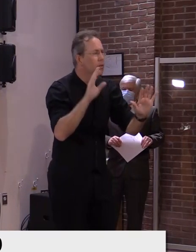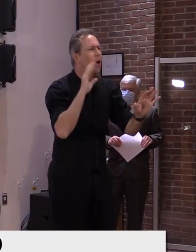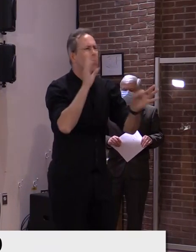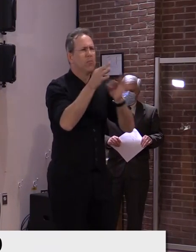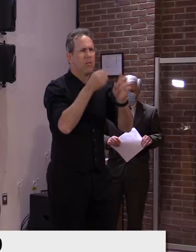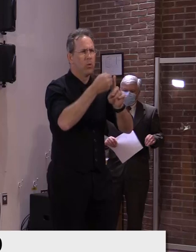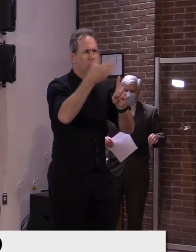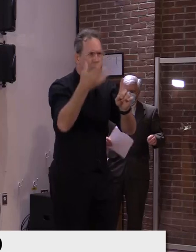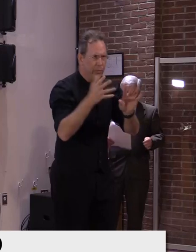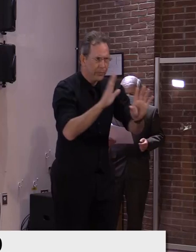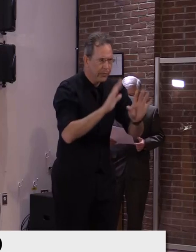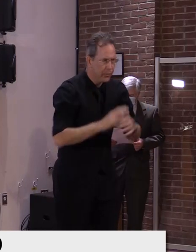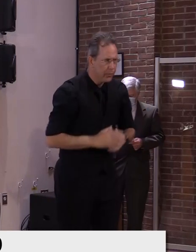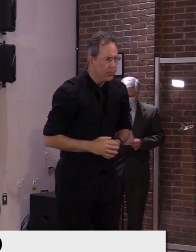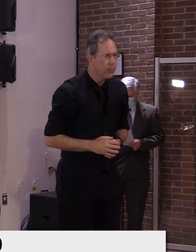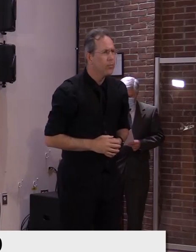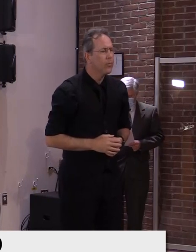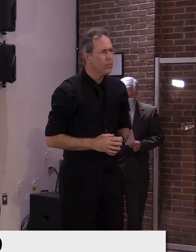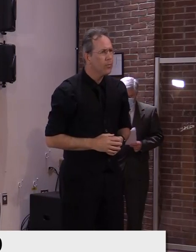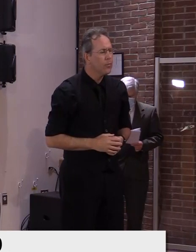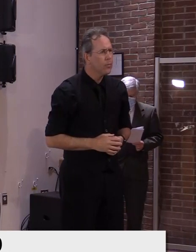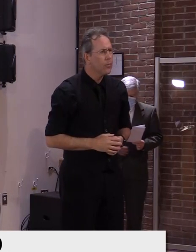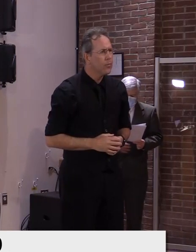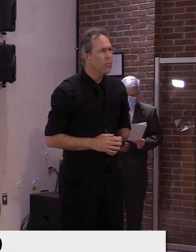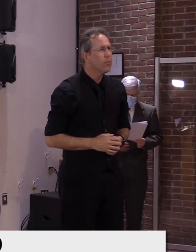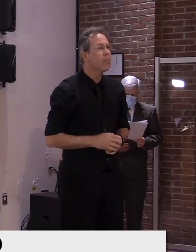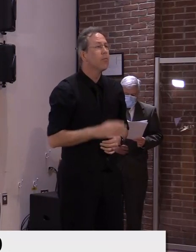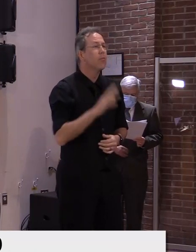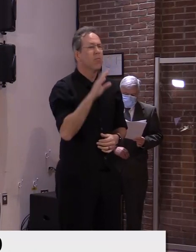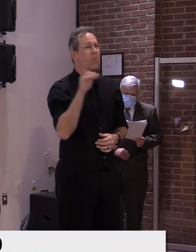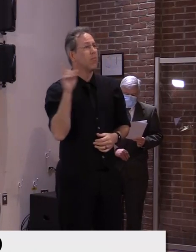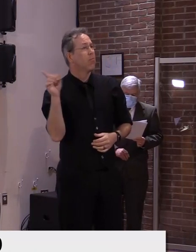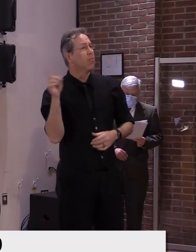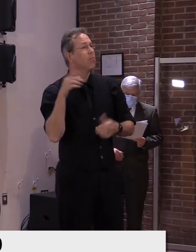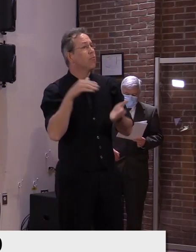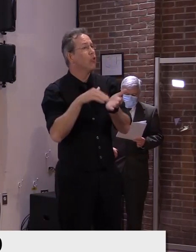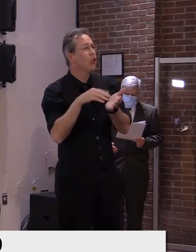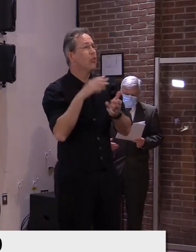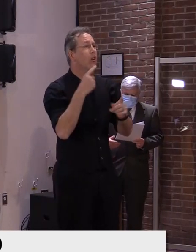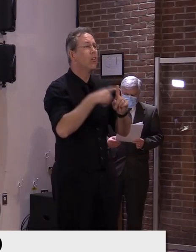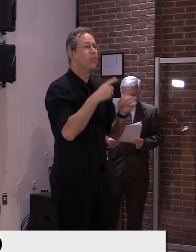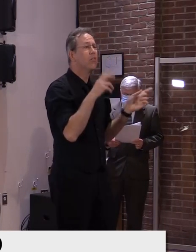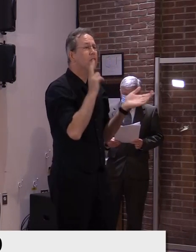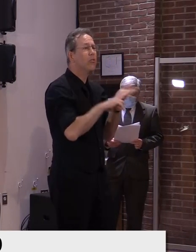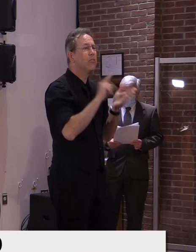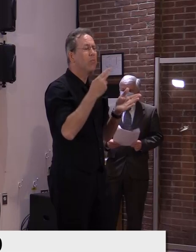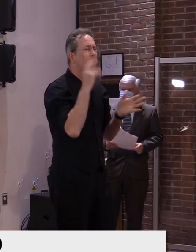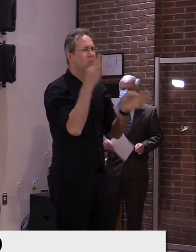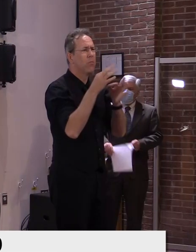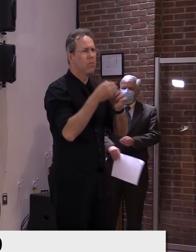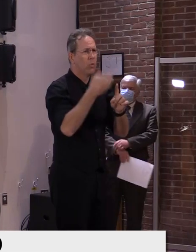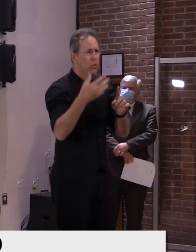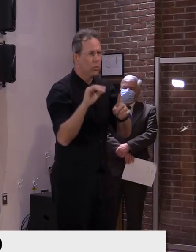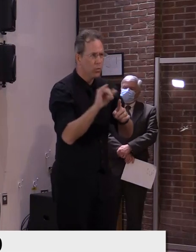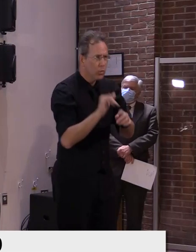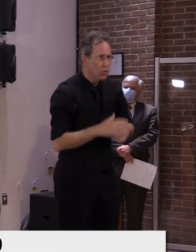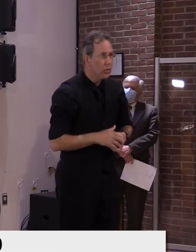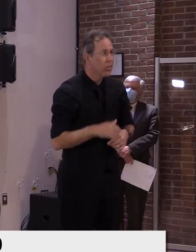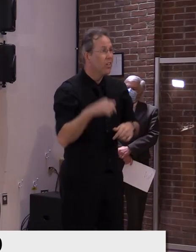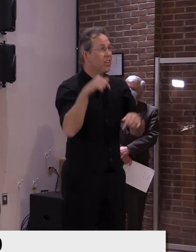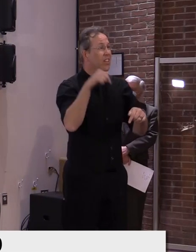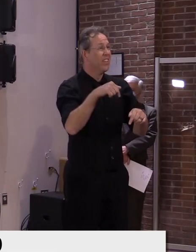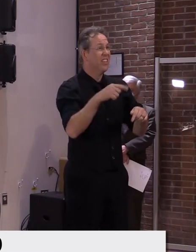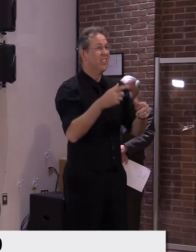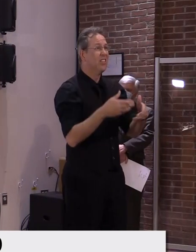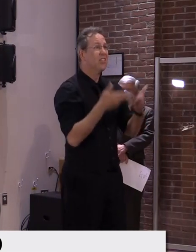Smith will provide those details, but I just wanted to note that this recommendation from the CDC